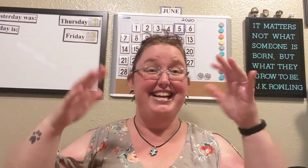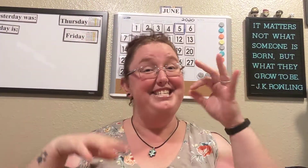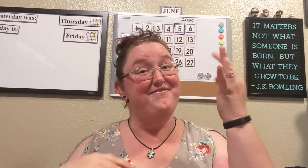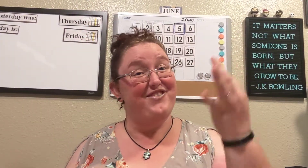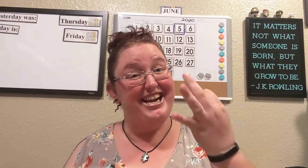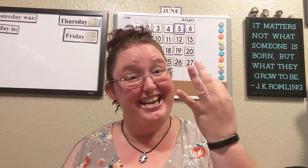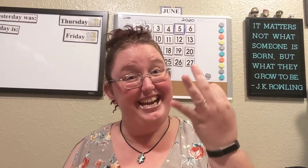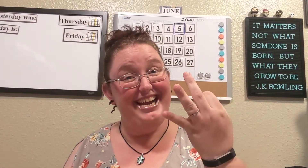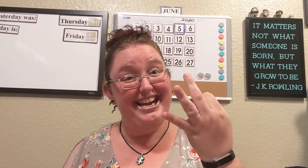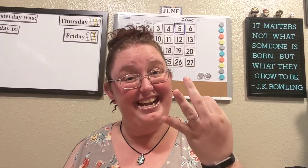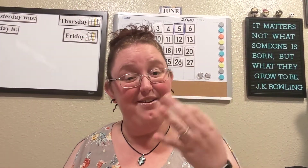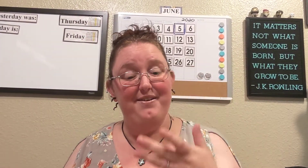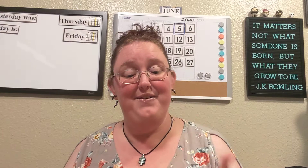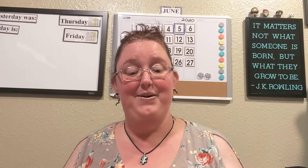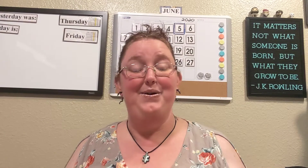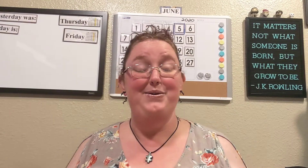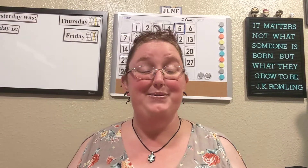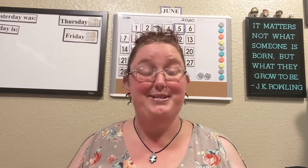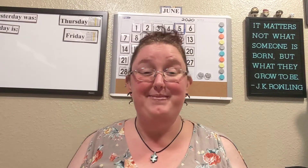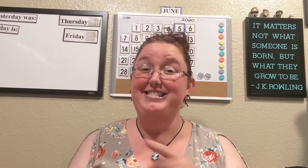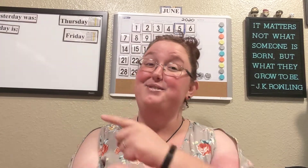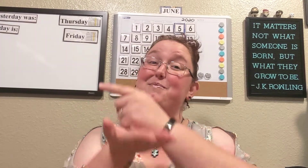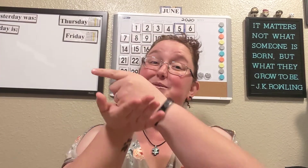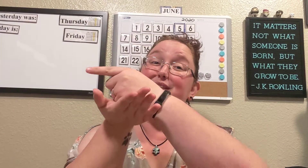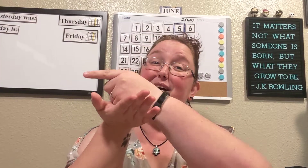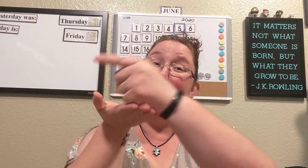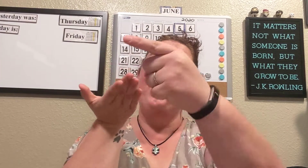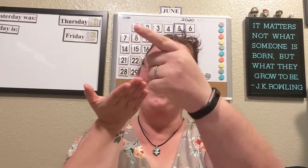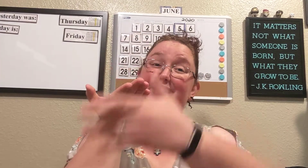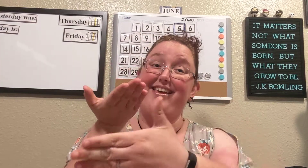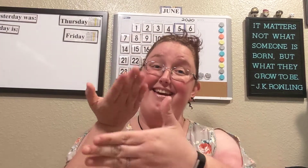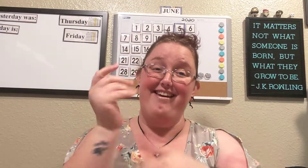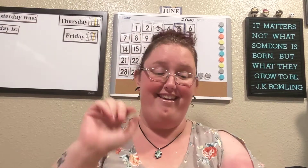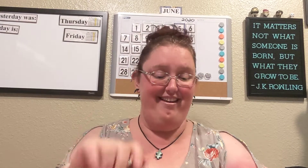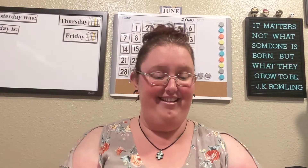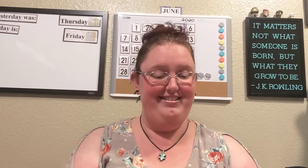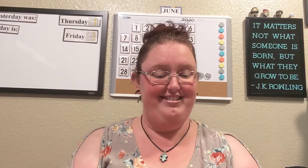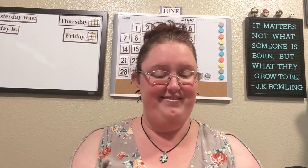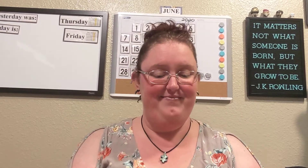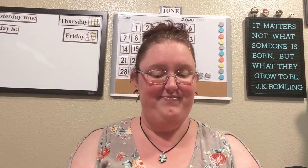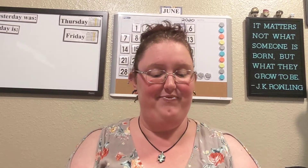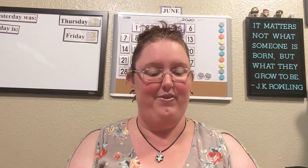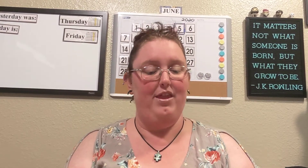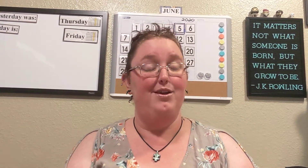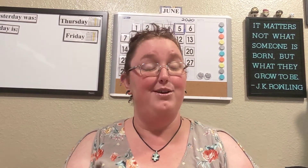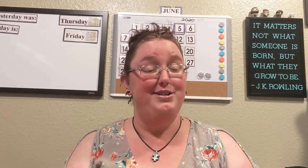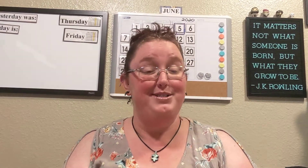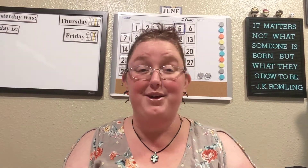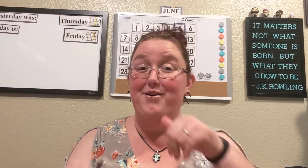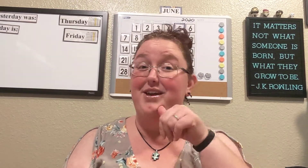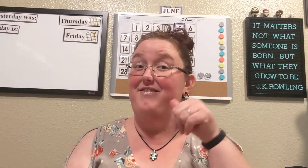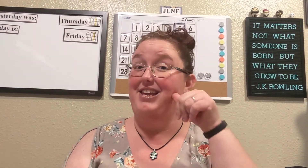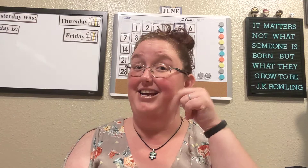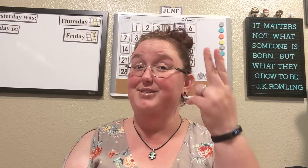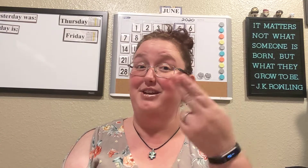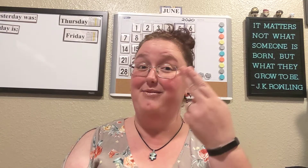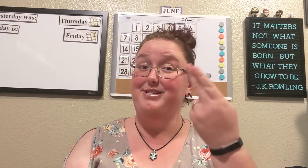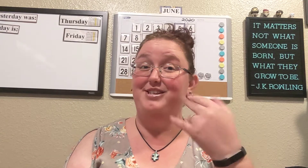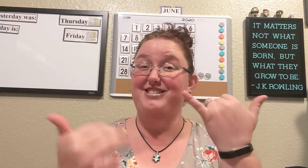It's Friday, which means it's almost the weekend. So if yesterday was Thursday